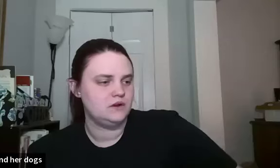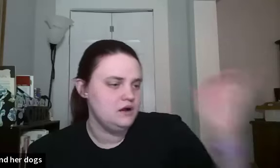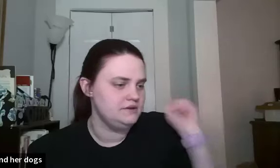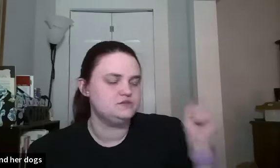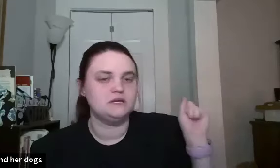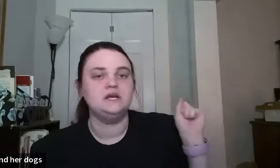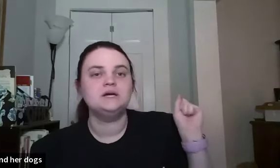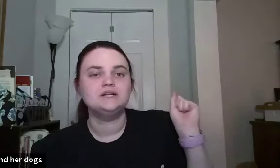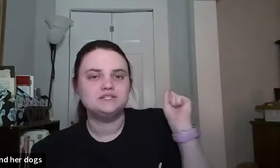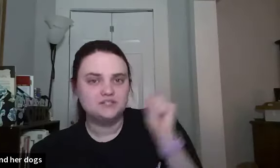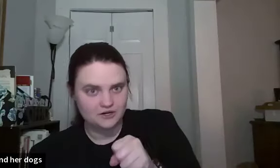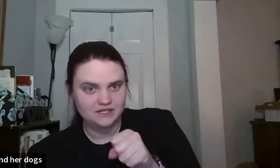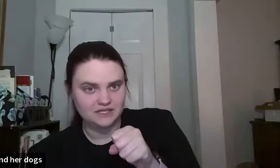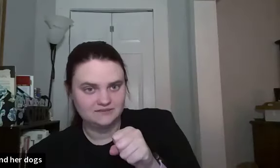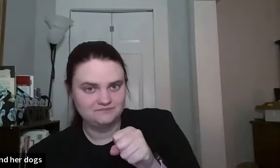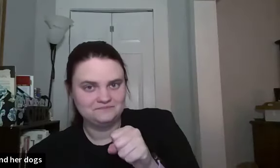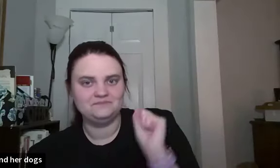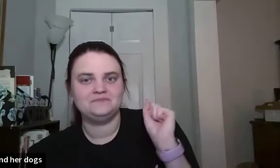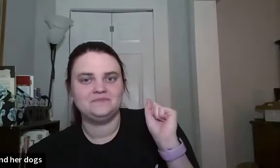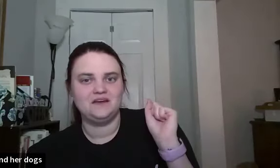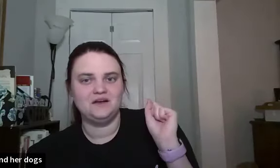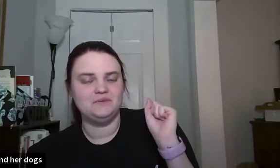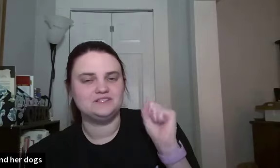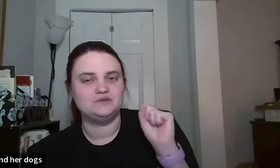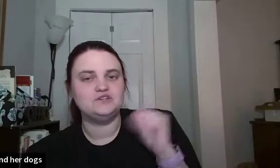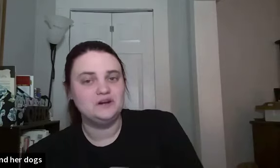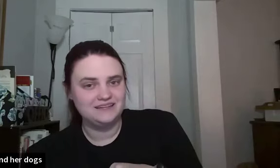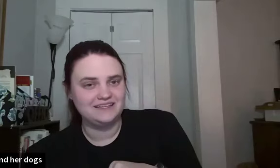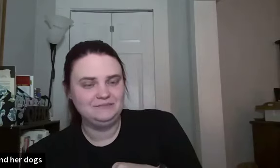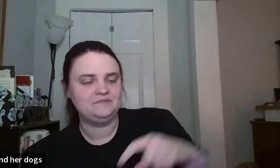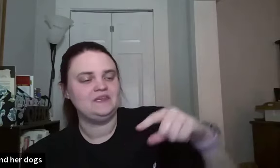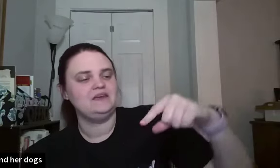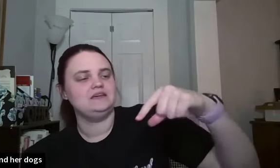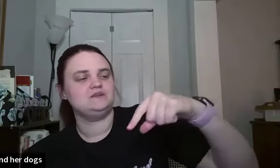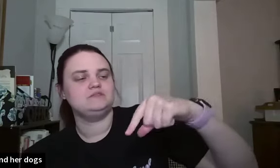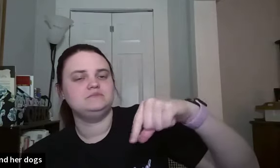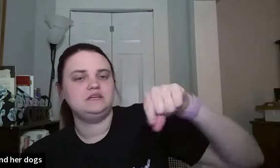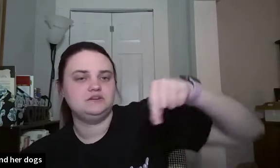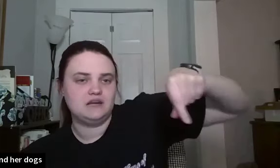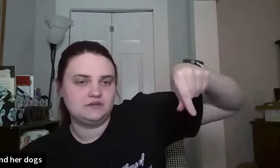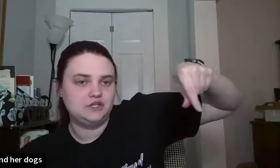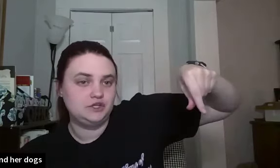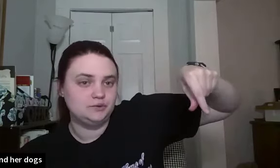Oh, here's one. Turkey. So turkey is going to be, you're gonna have a Q